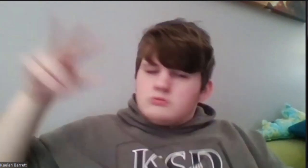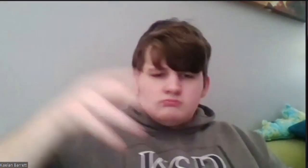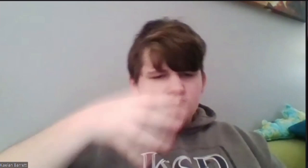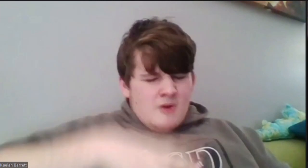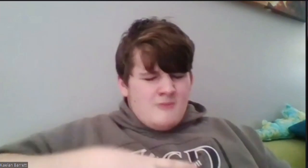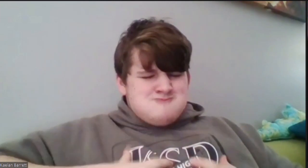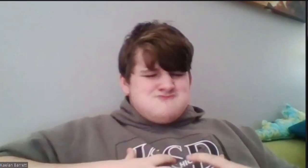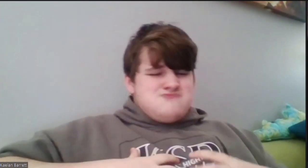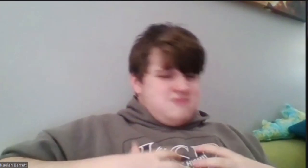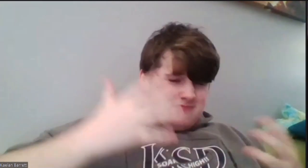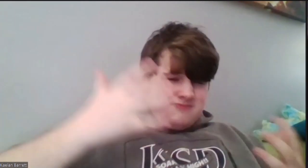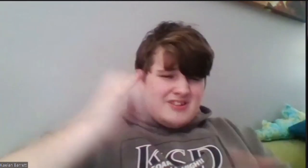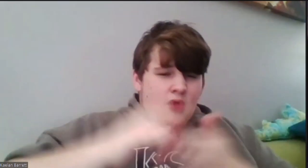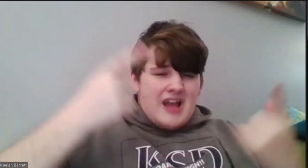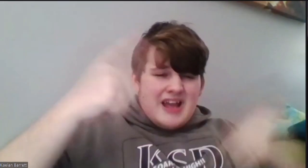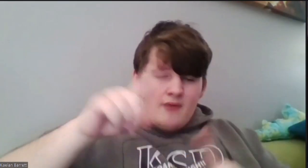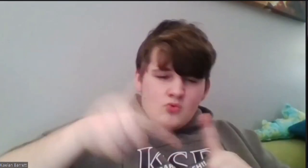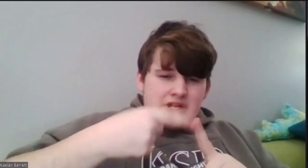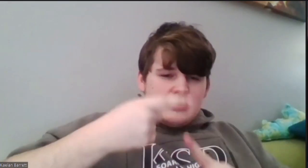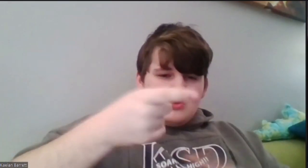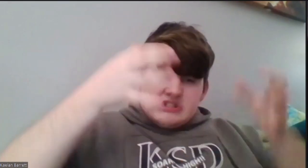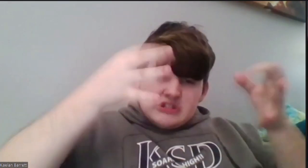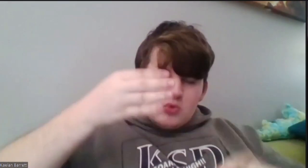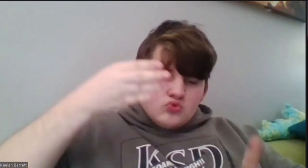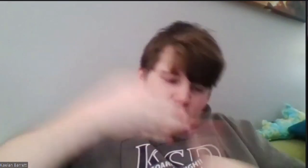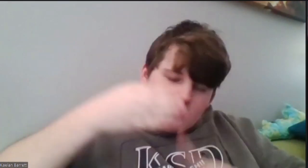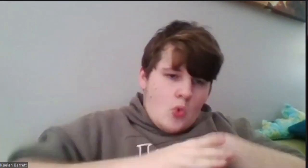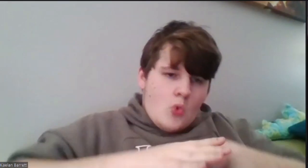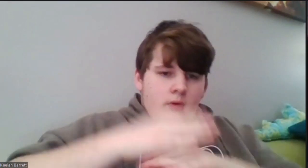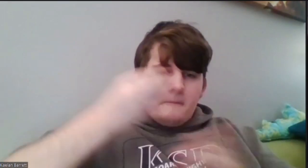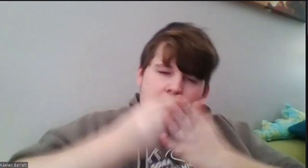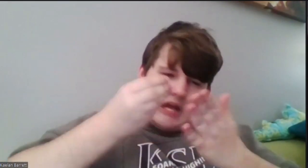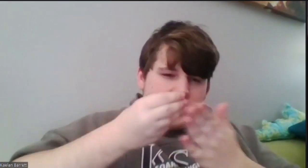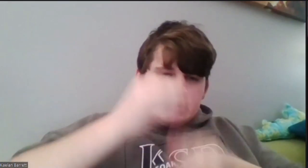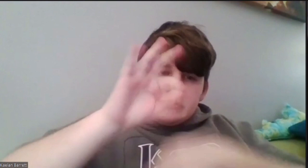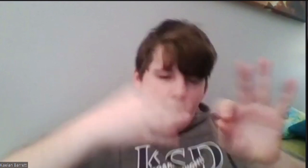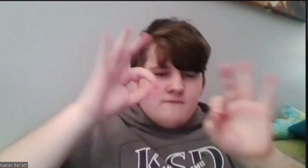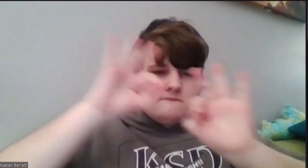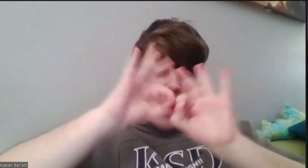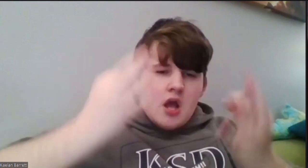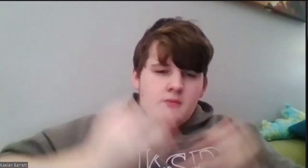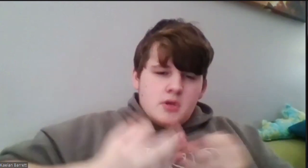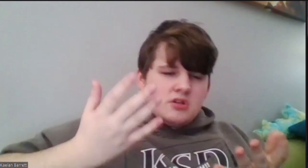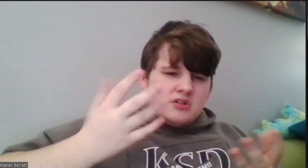And then, the ghost of Christmas present says, "Well, this is what happens when you decide to focus